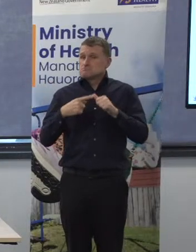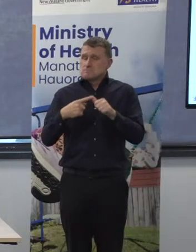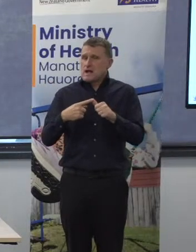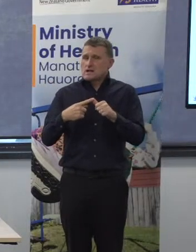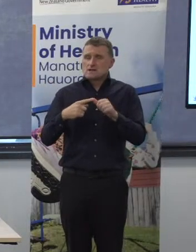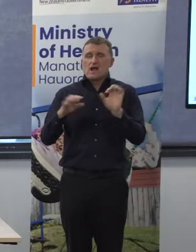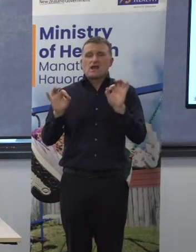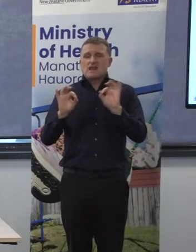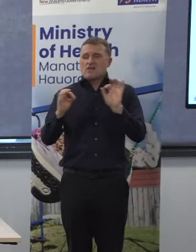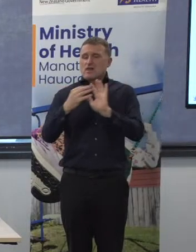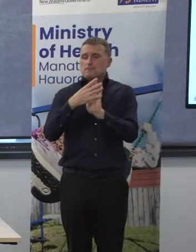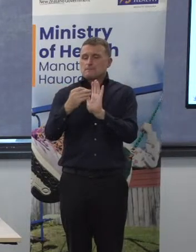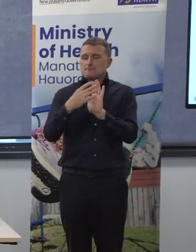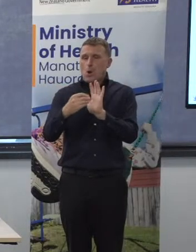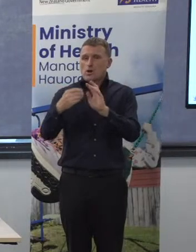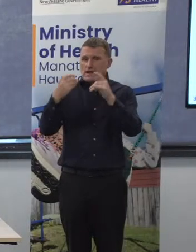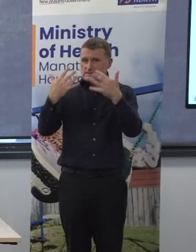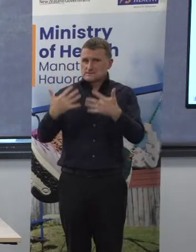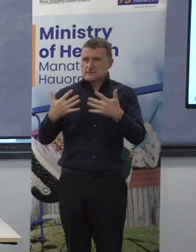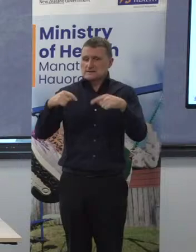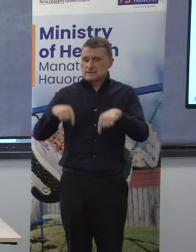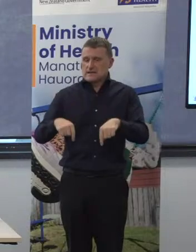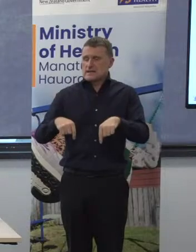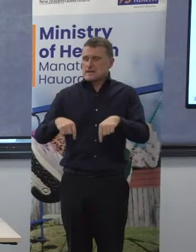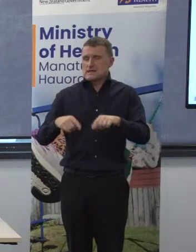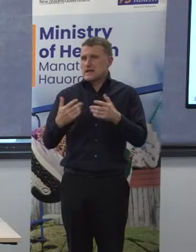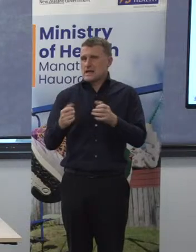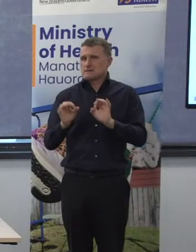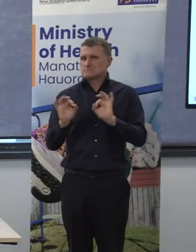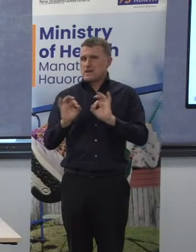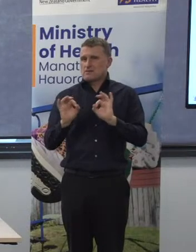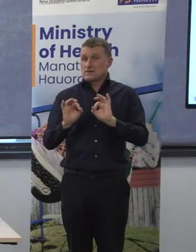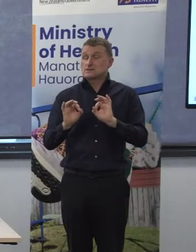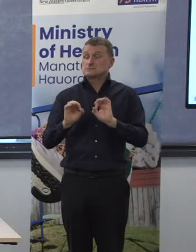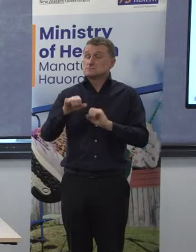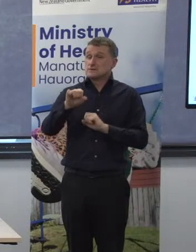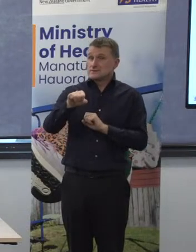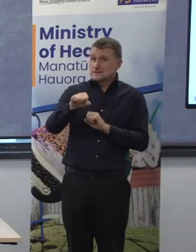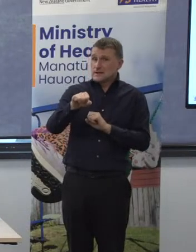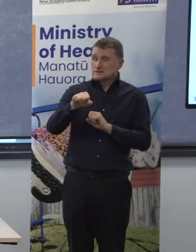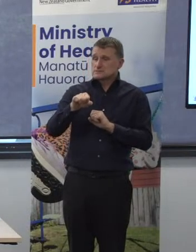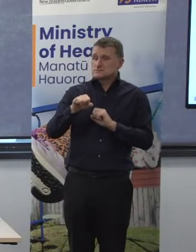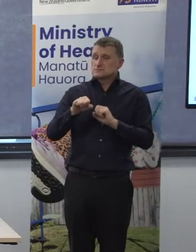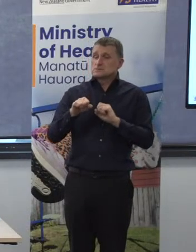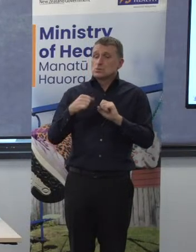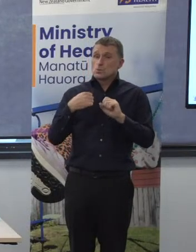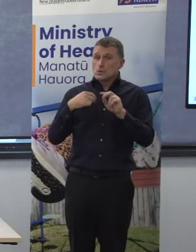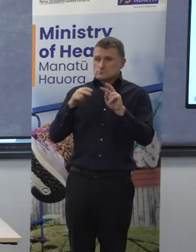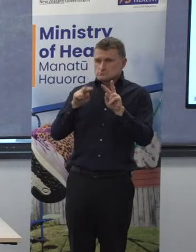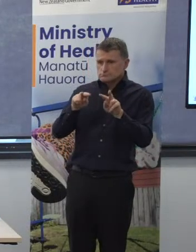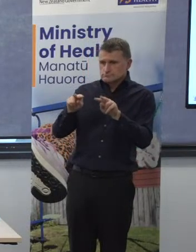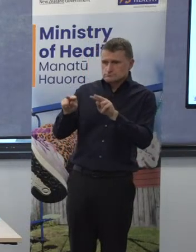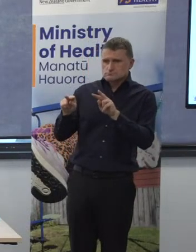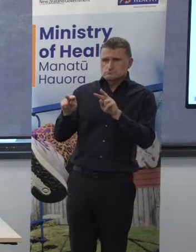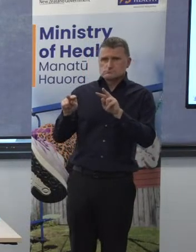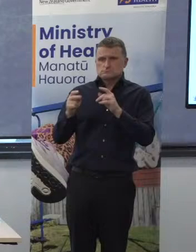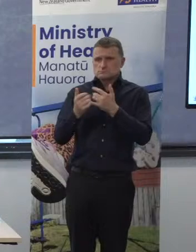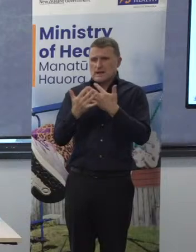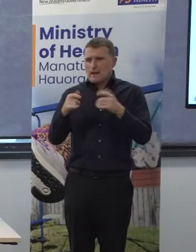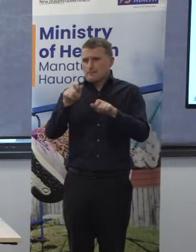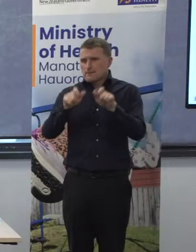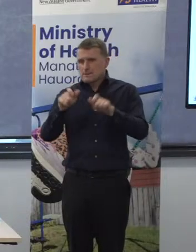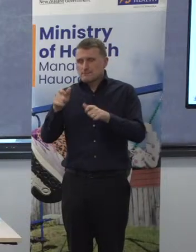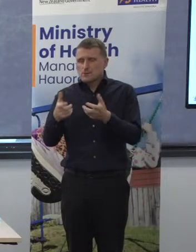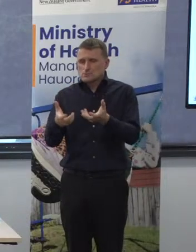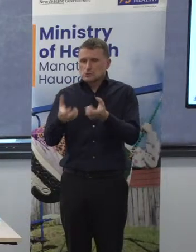a surveillance briefing. But yes, they do monitor the number who have reported a result and